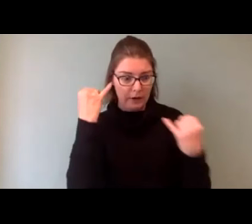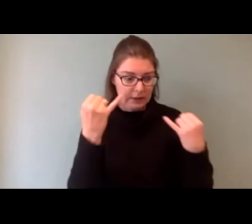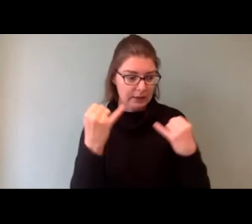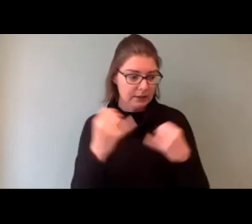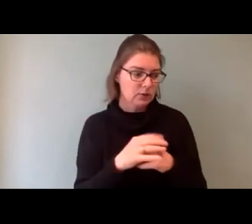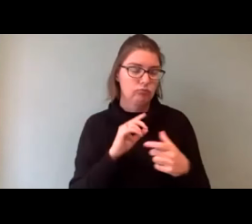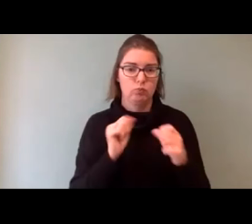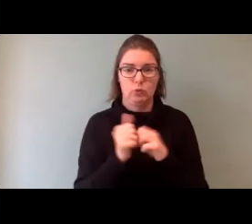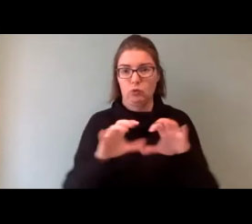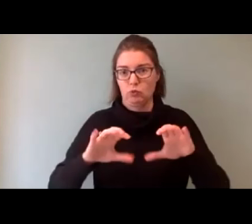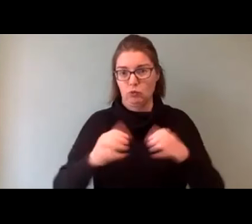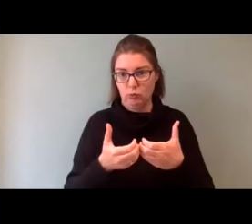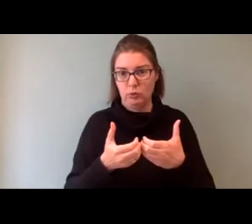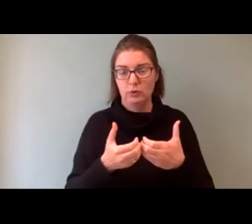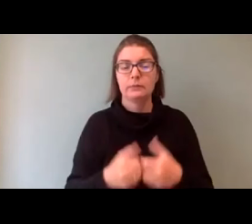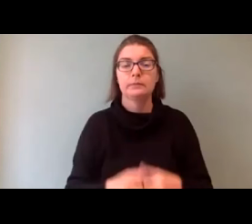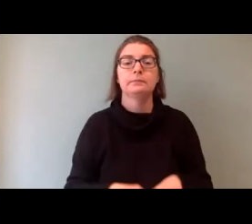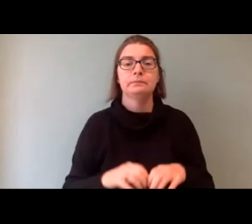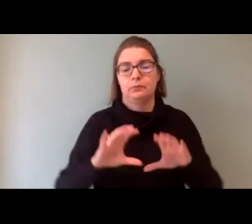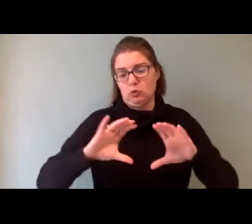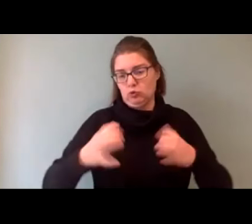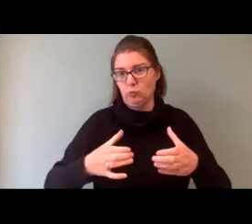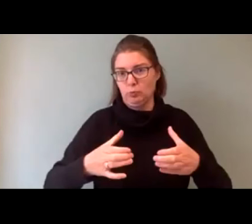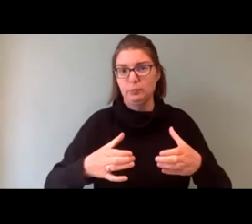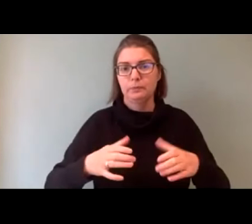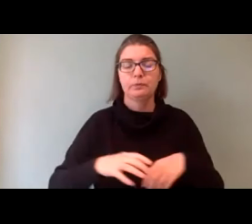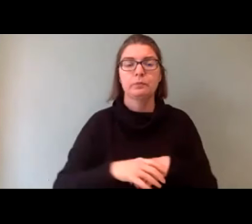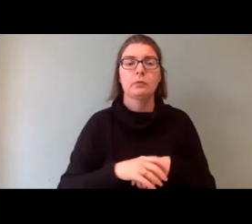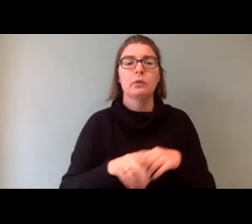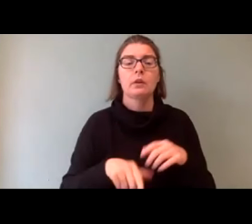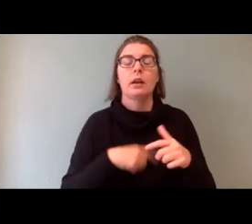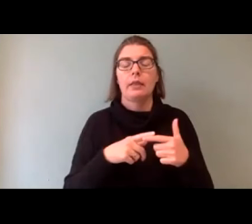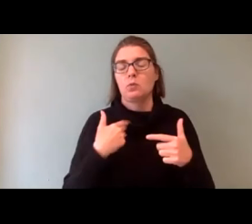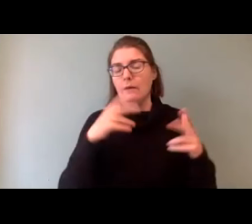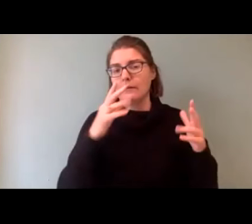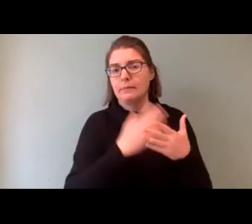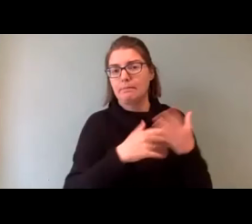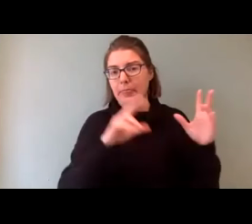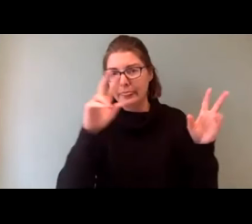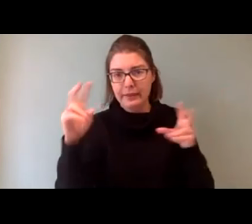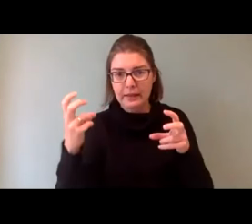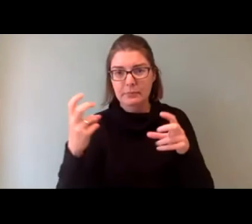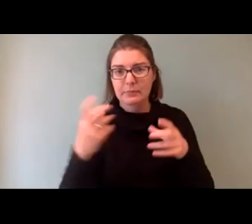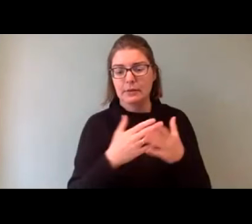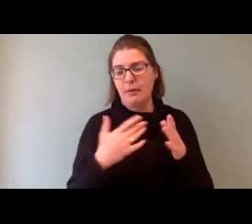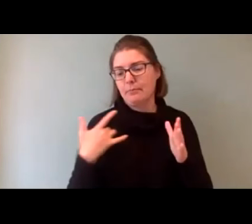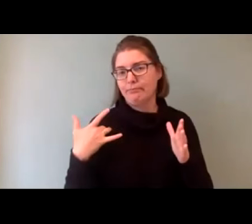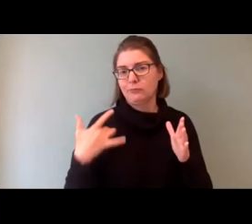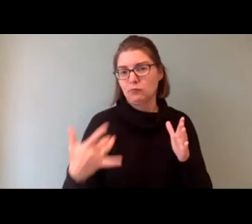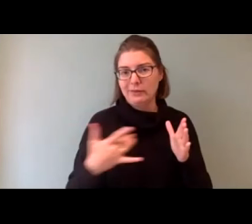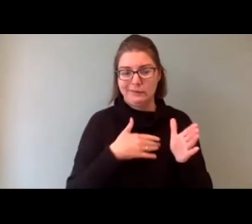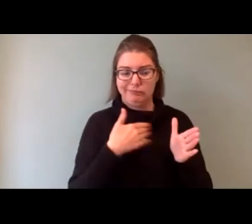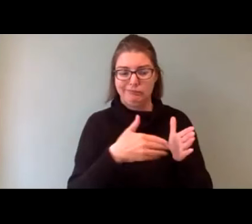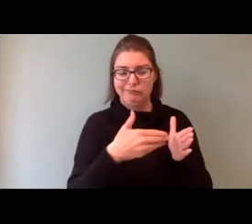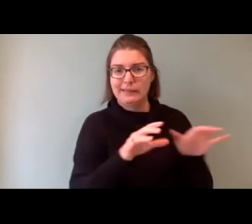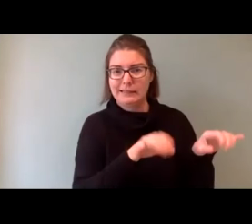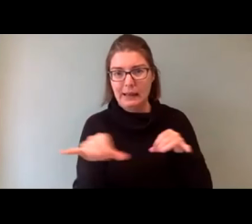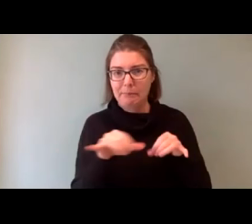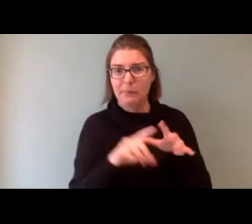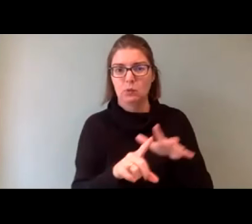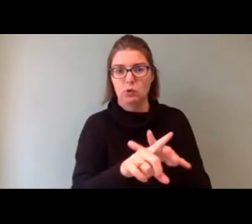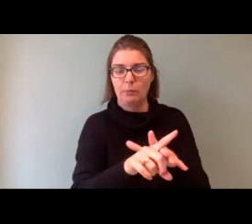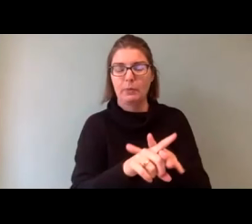group. And what will happen through this is that there's going to be some themes and trends emerging through that. And then finally,